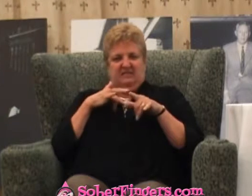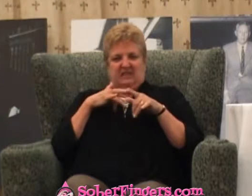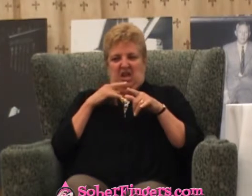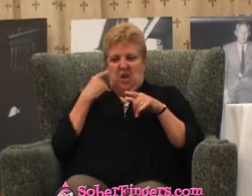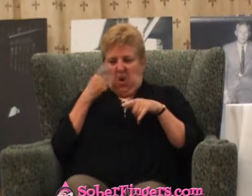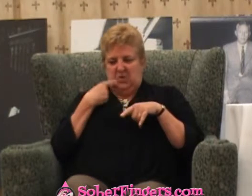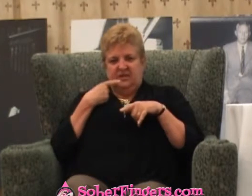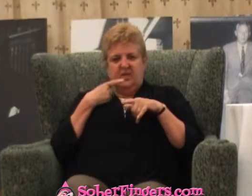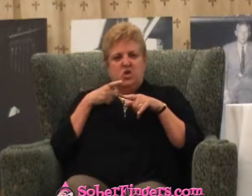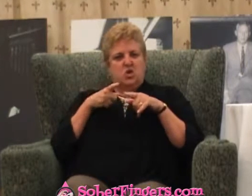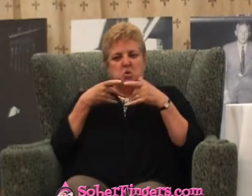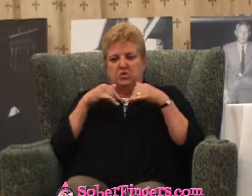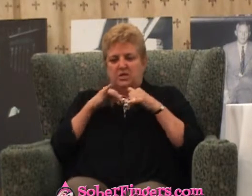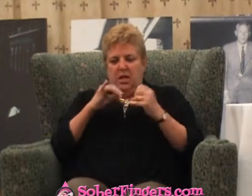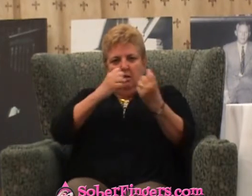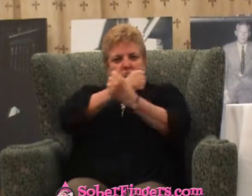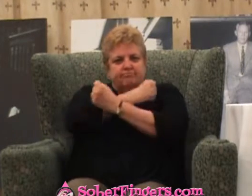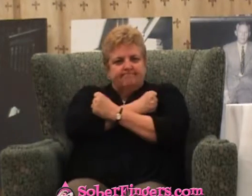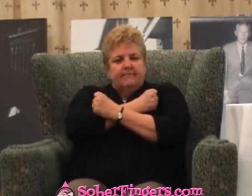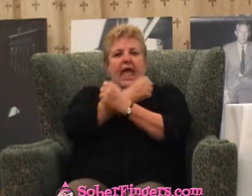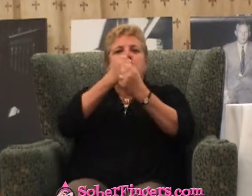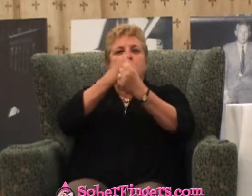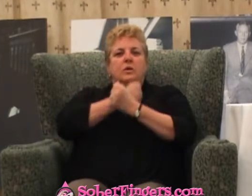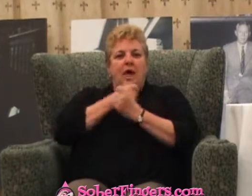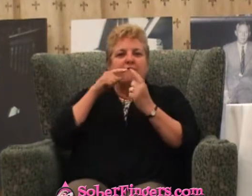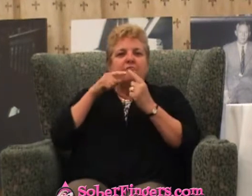me and you literally loved me back to life.